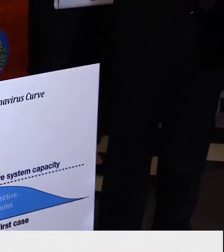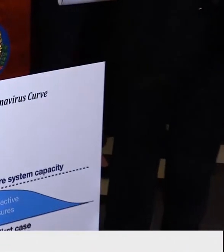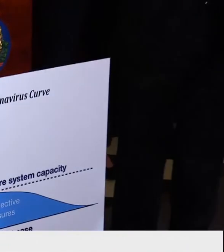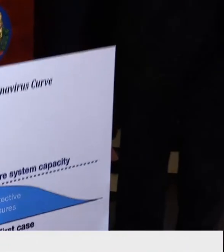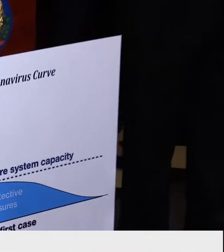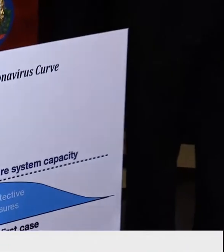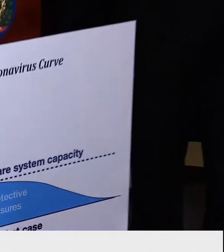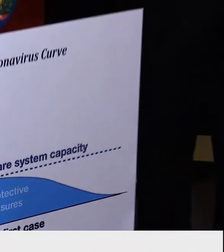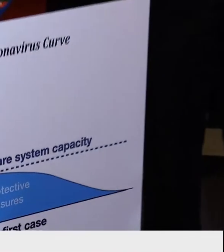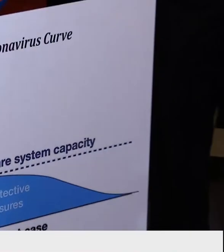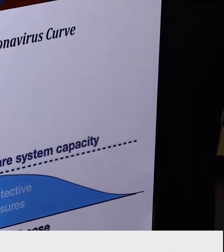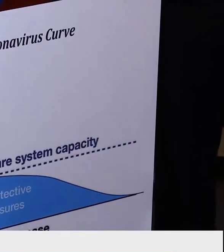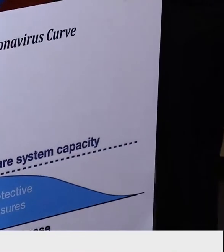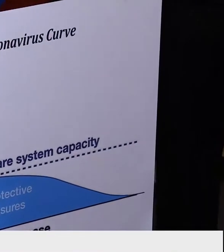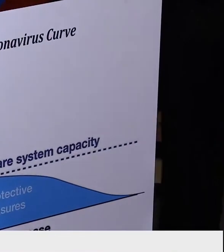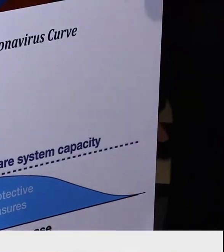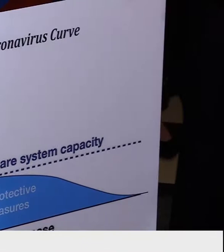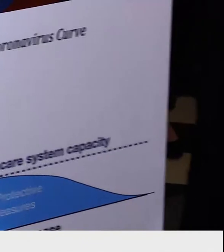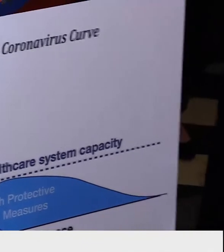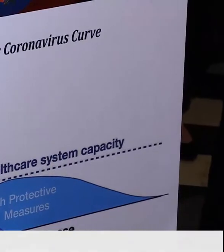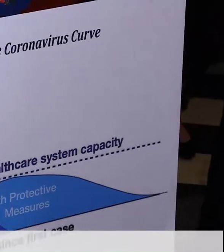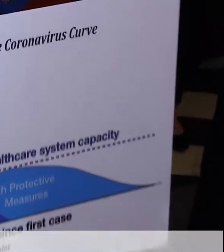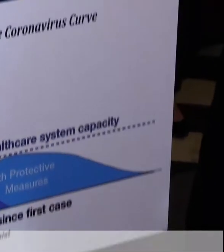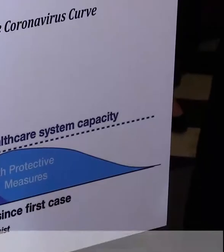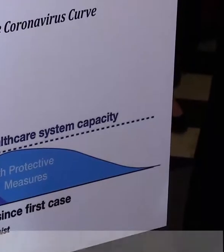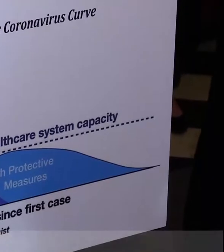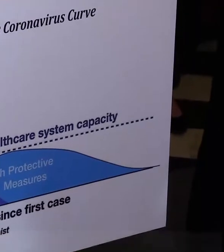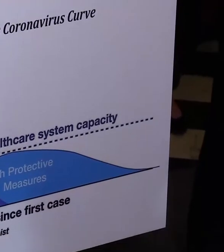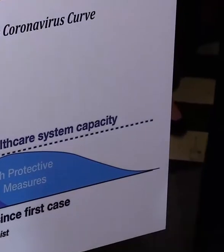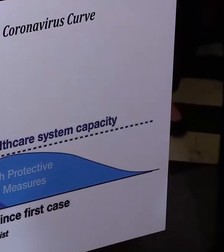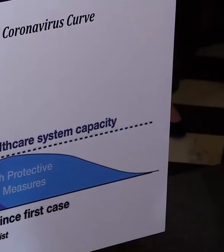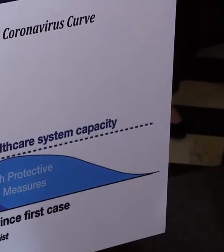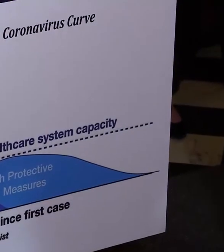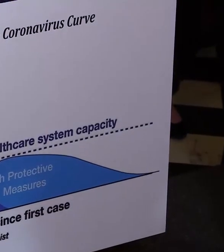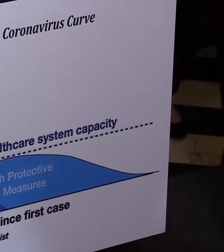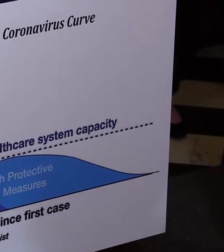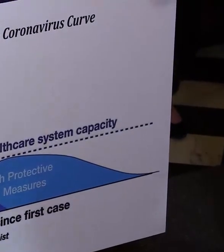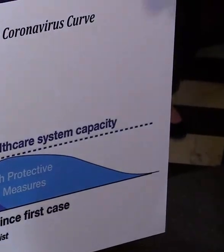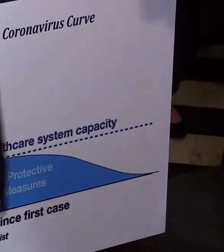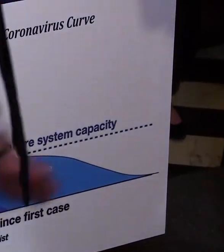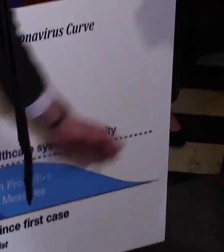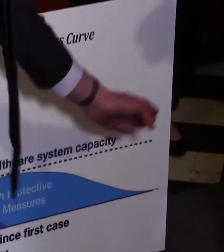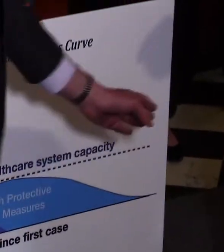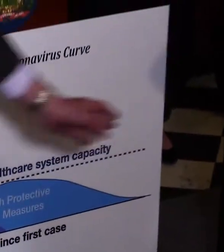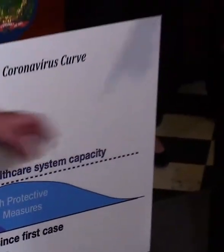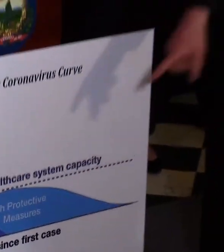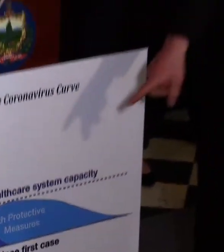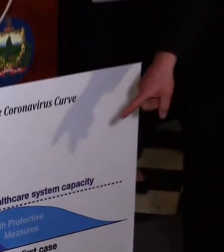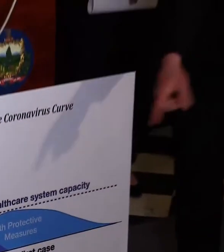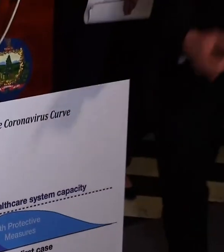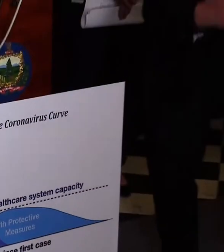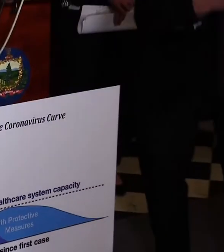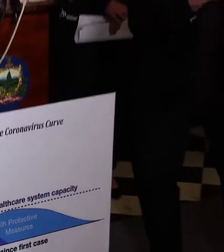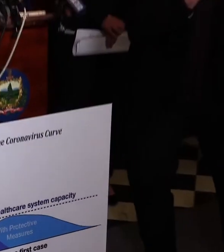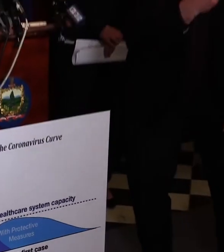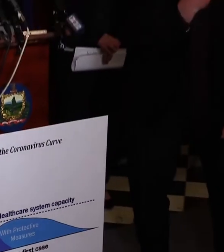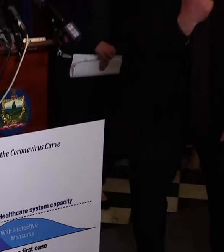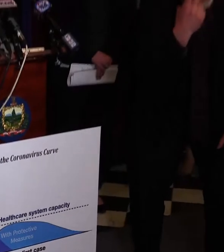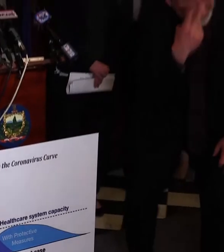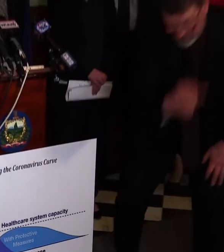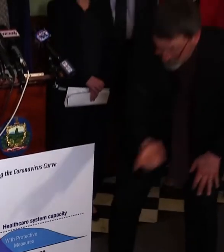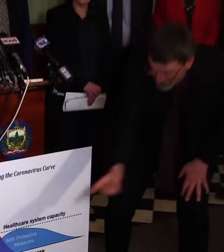Just for everyone's frame of reference, this axis is number of cases, and the horizontal axis is